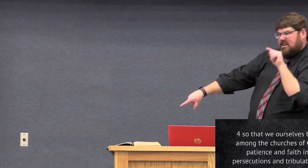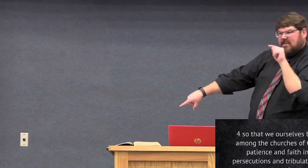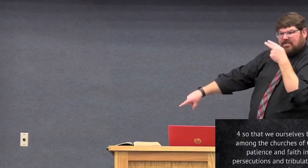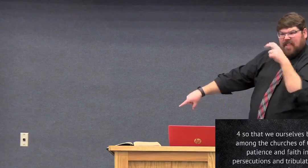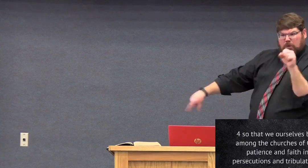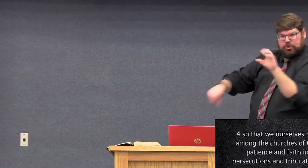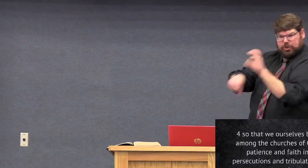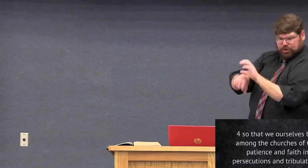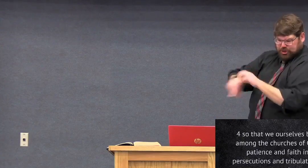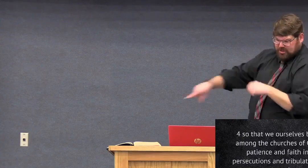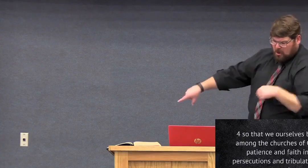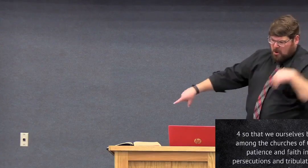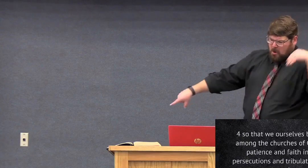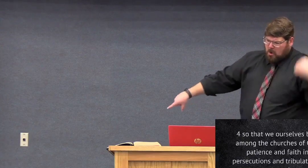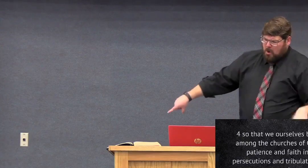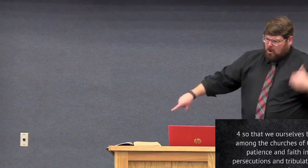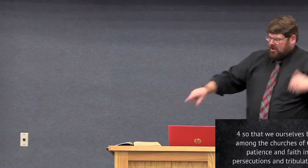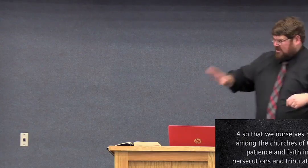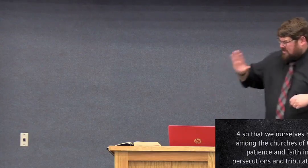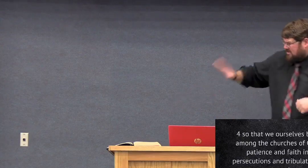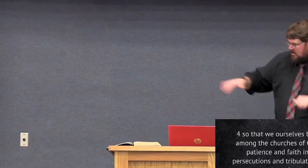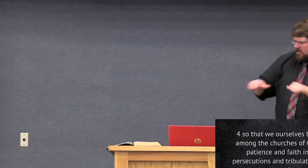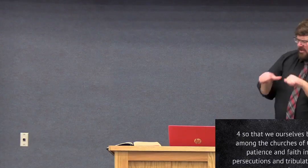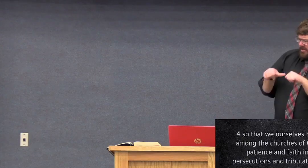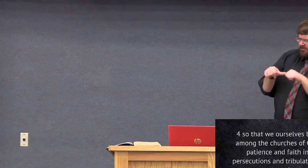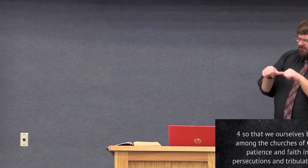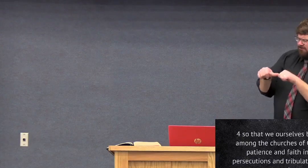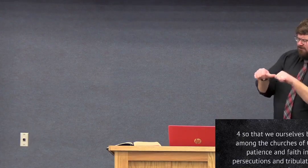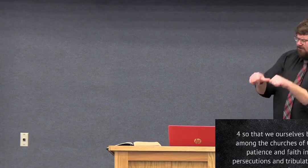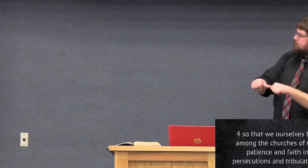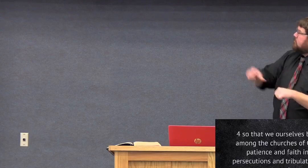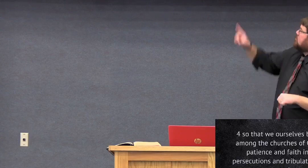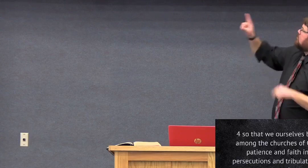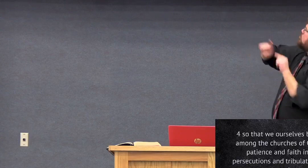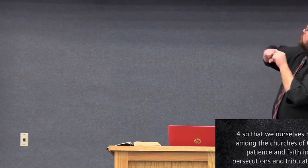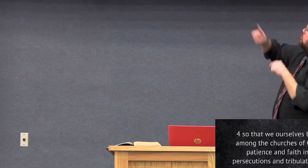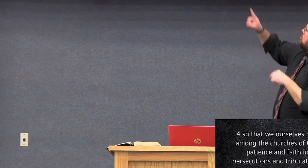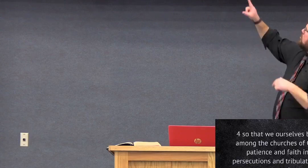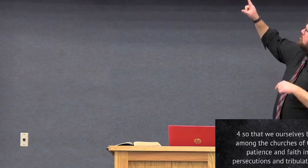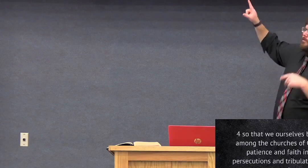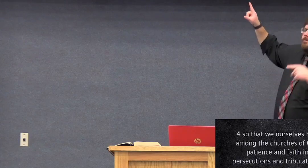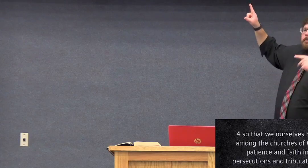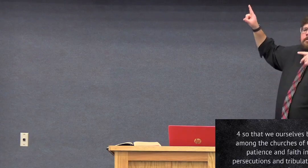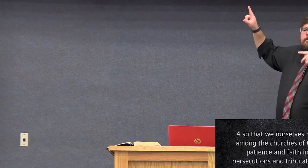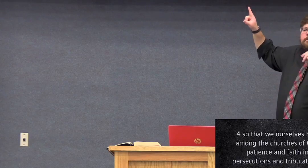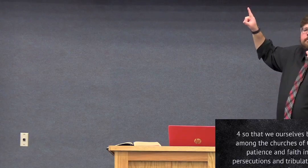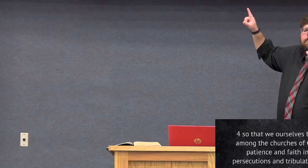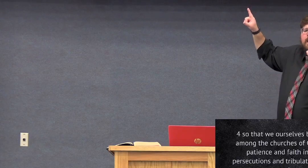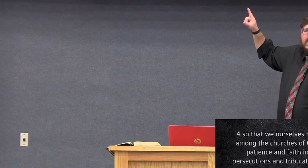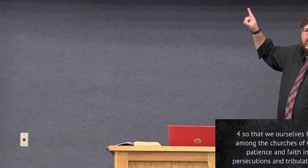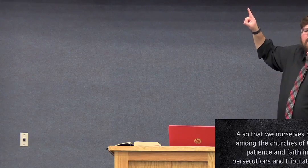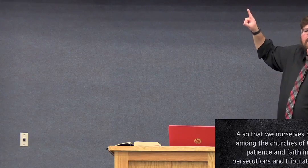that we boast of you among the churches of God for your patience and faith in all